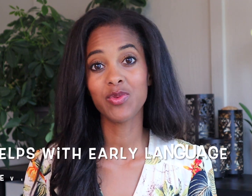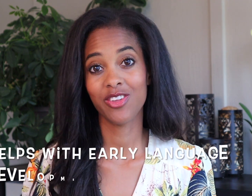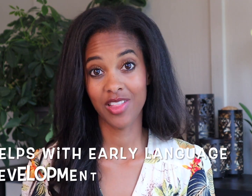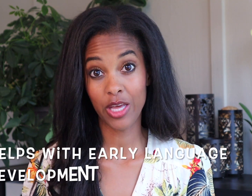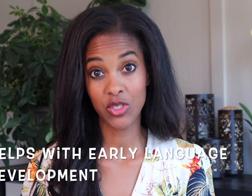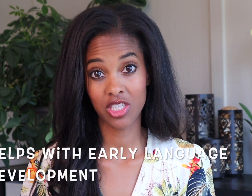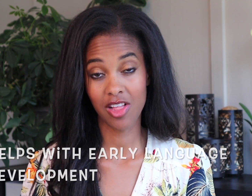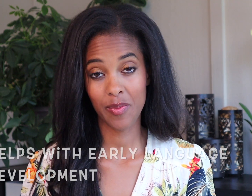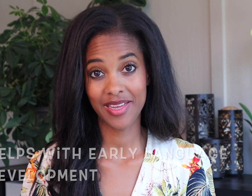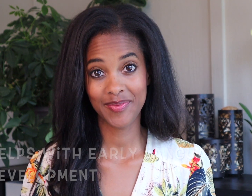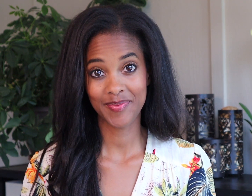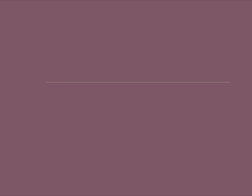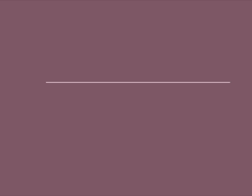their language development.